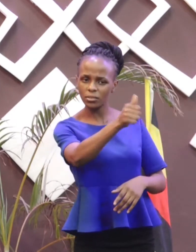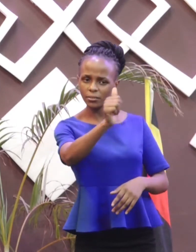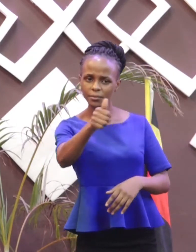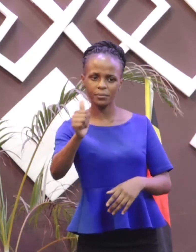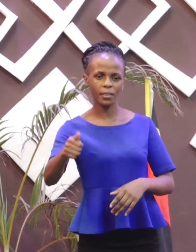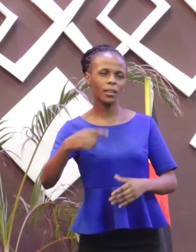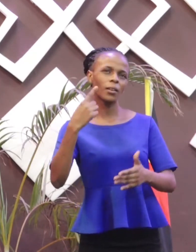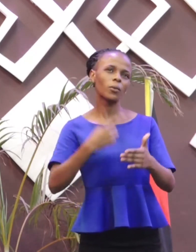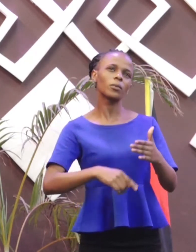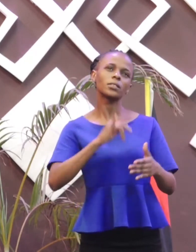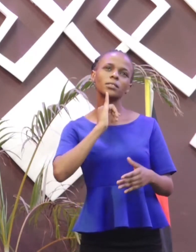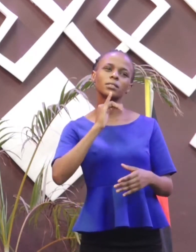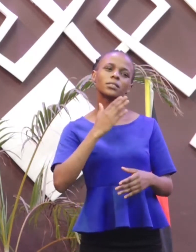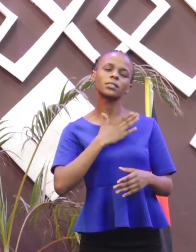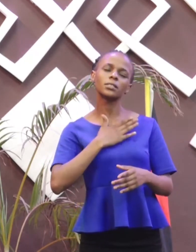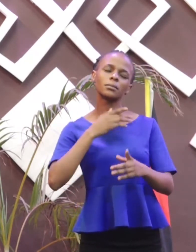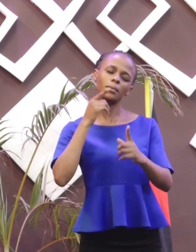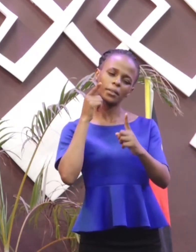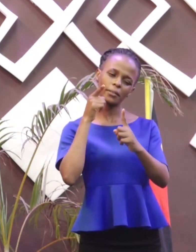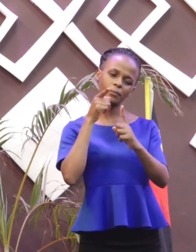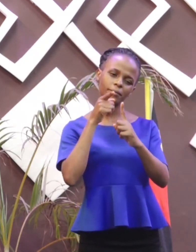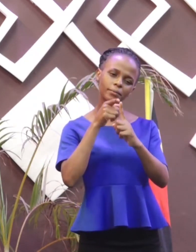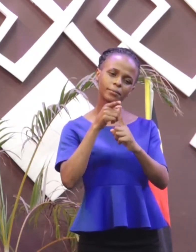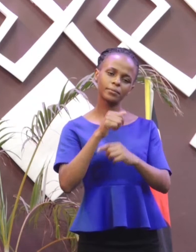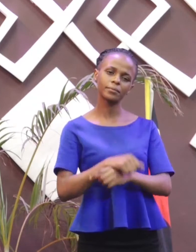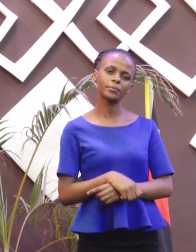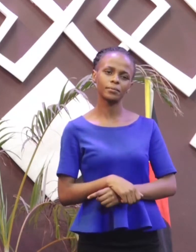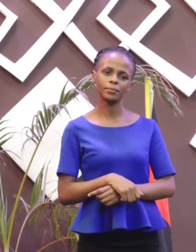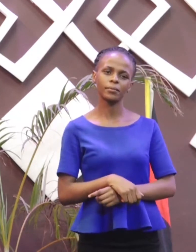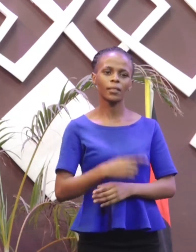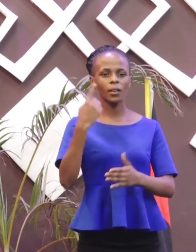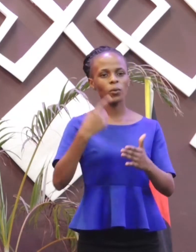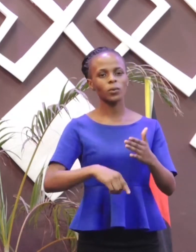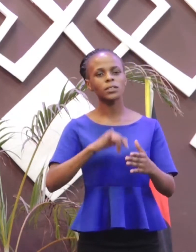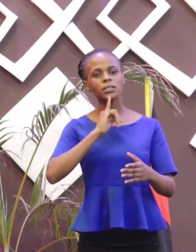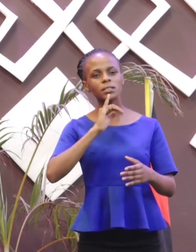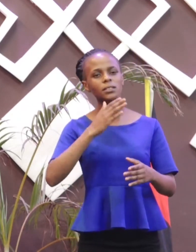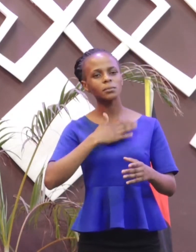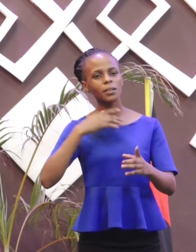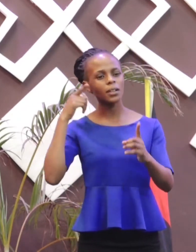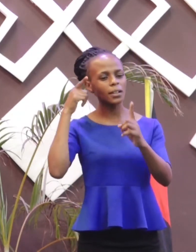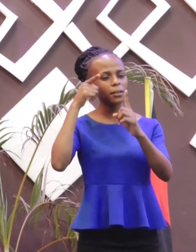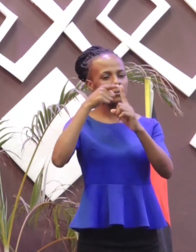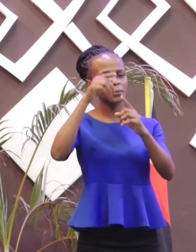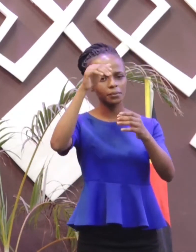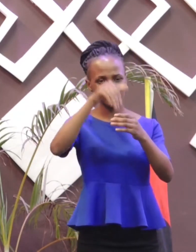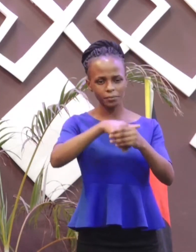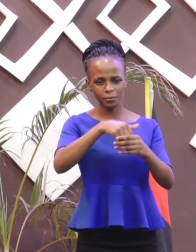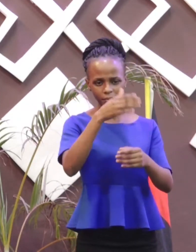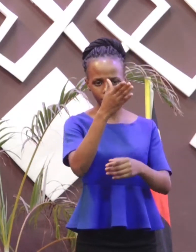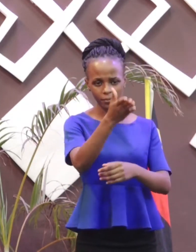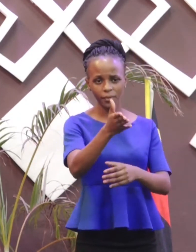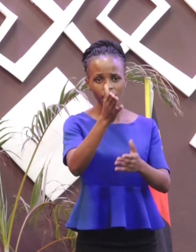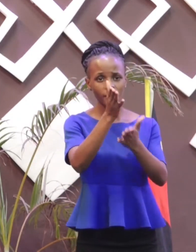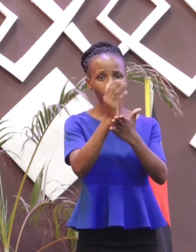byewebuza. What is my motive? Nina chigende rwachi mchino. What is my purpose? Nina chigende rwachi.